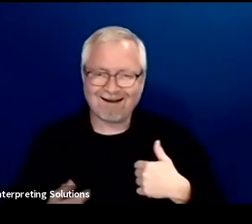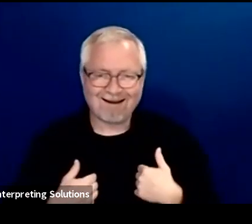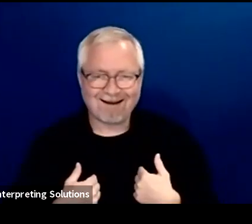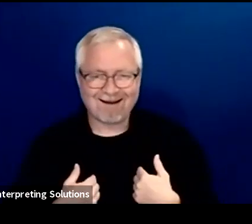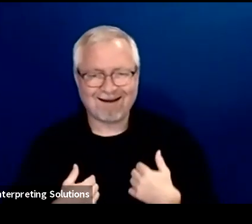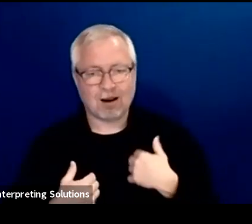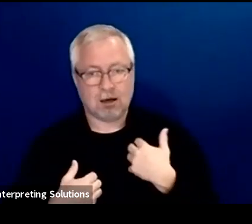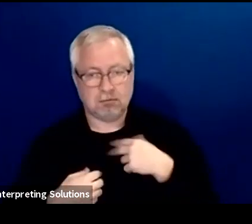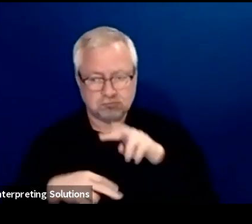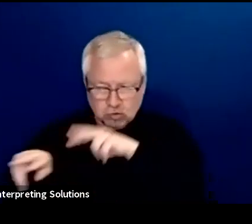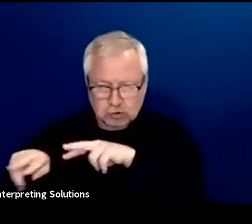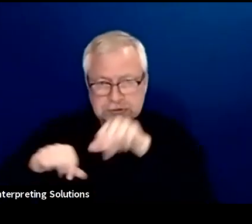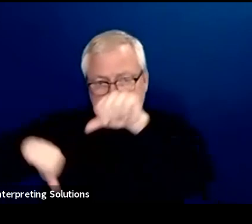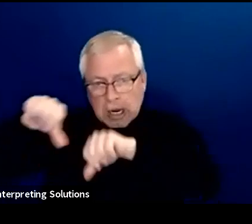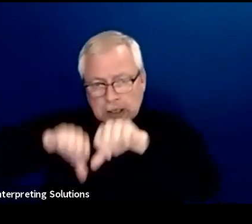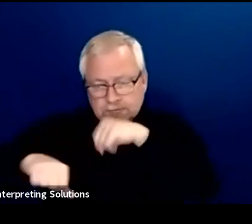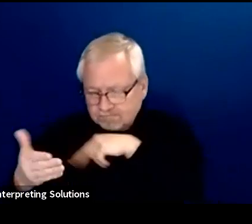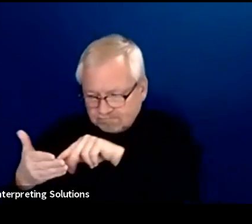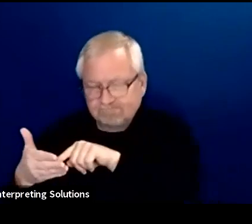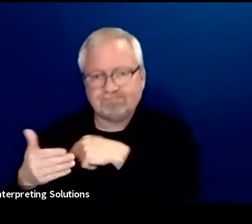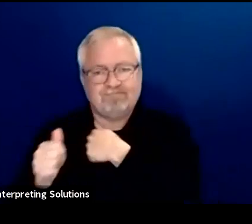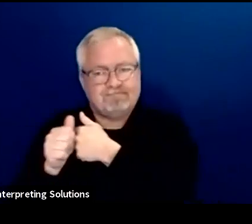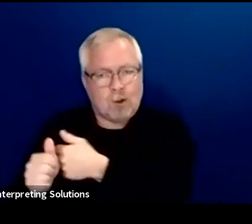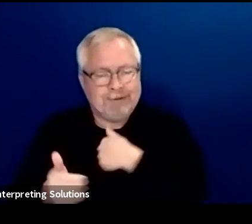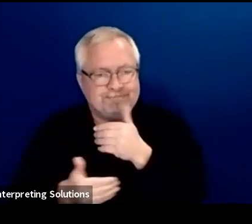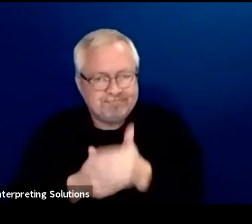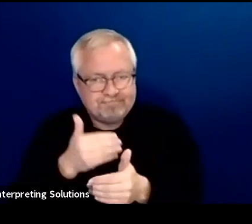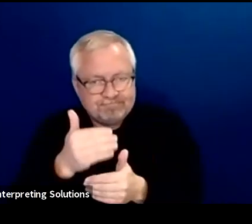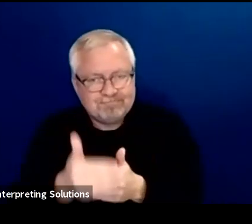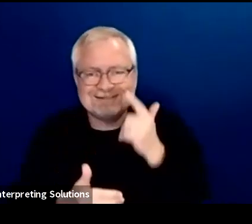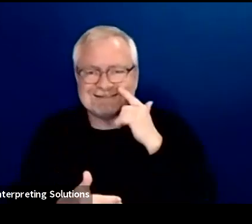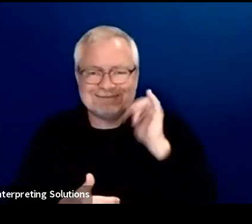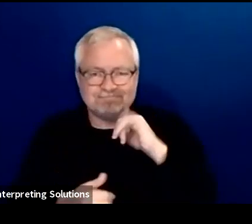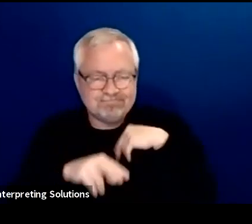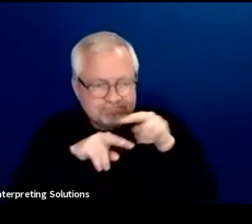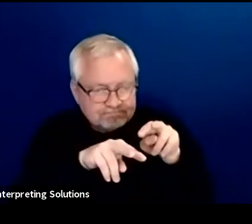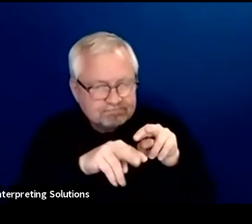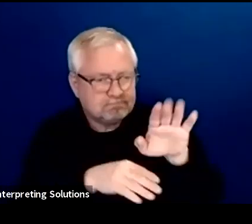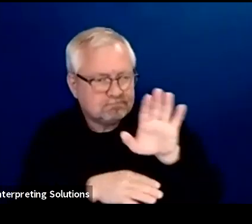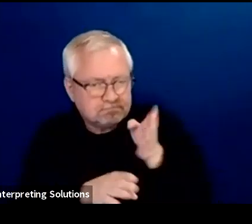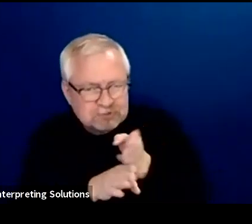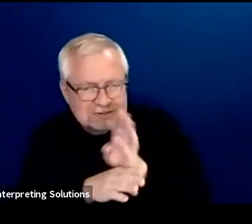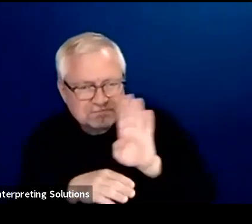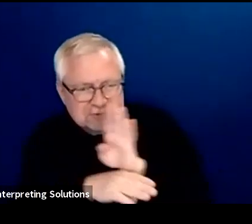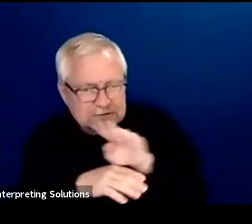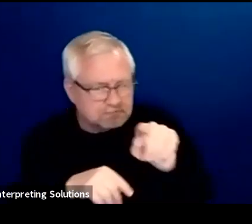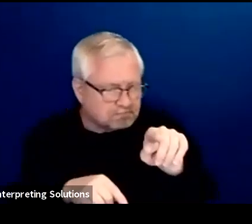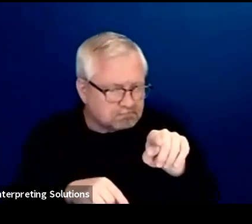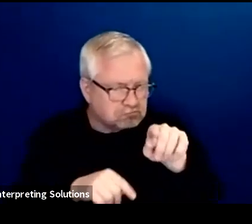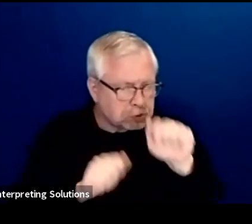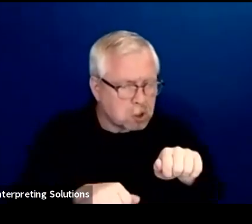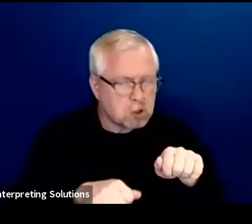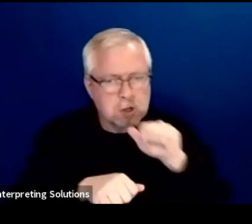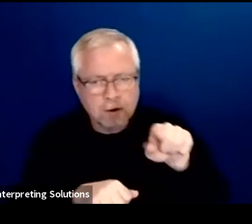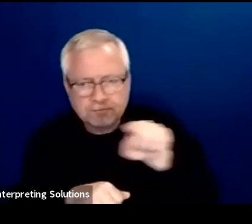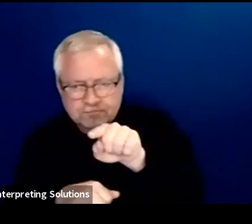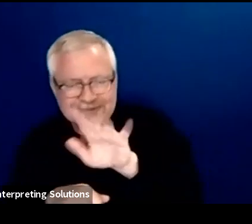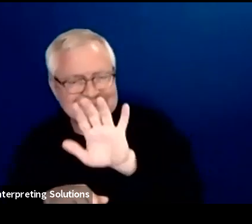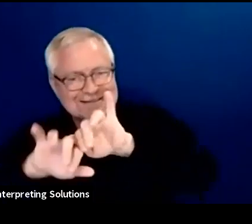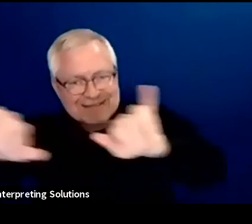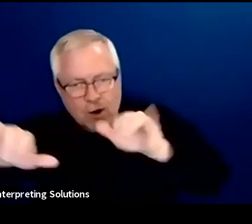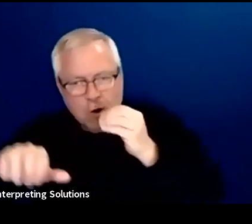are right now assessing sector by sector, line by line, as we look at an extension on the stay-at-home order, and how can we make sure that